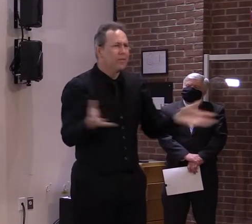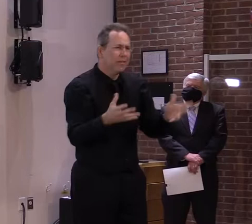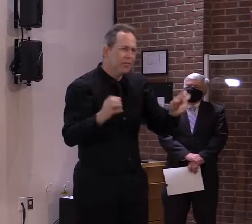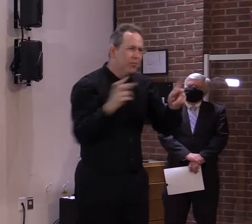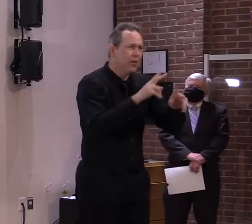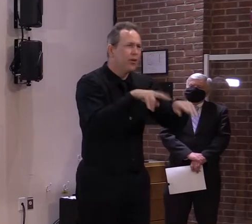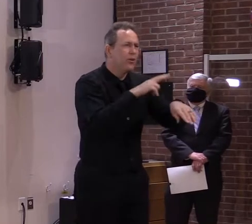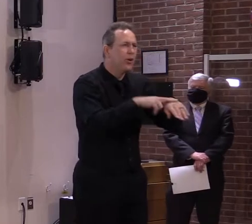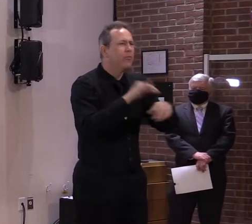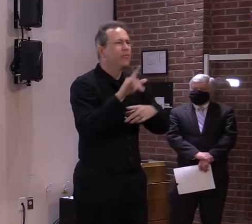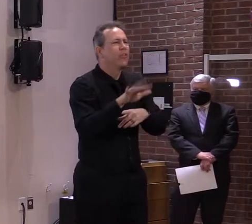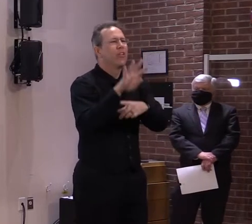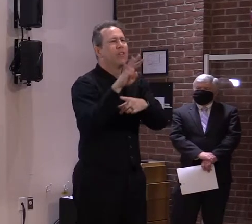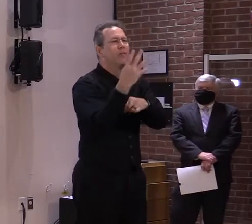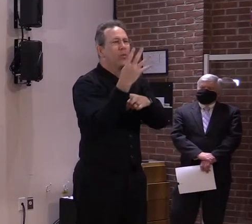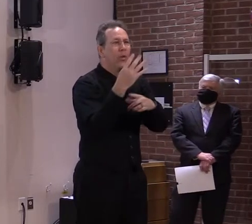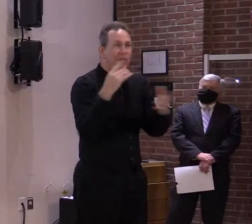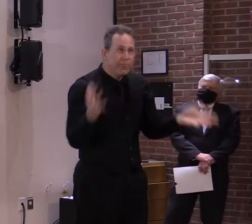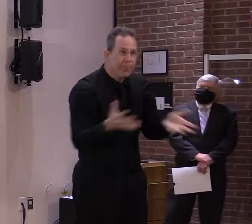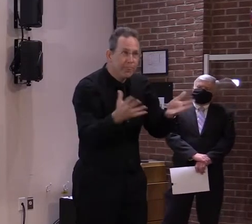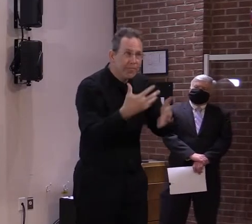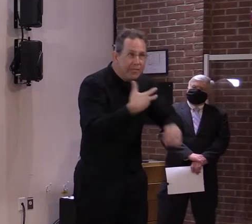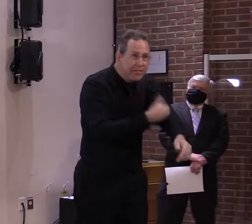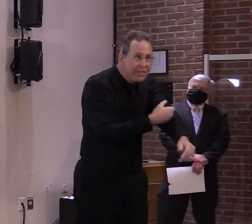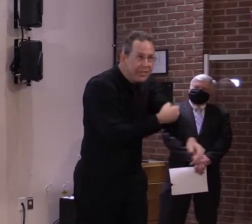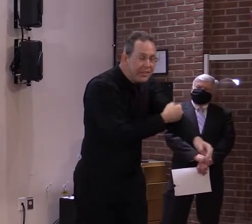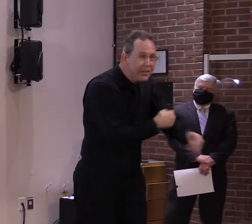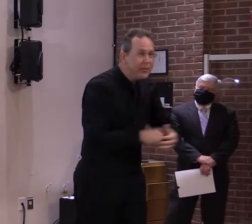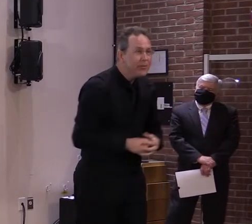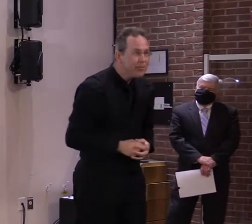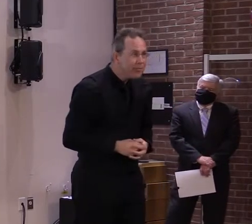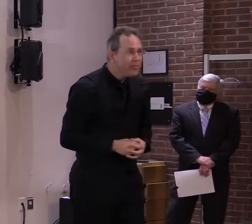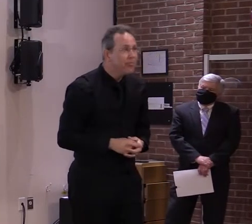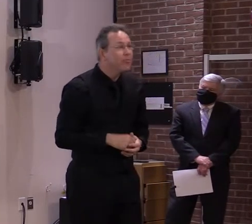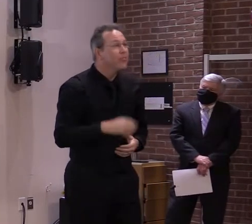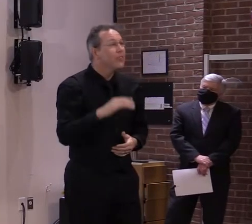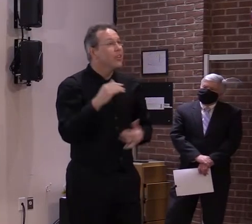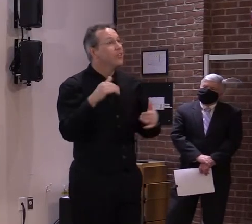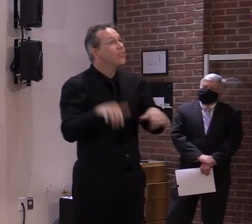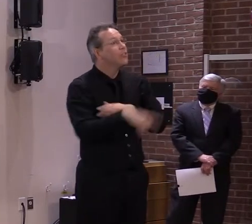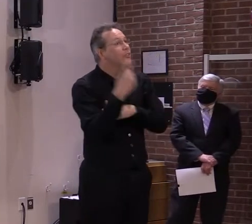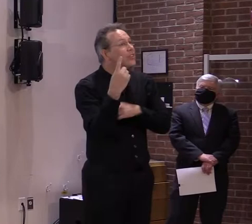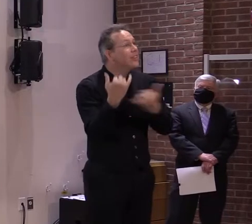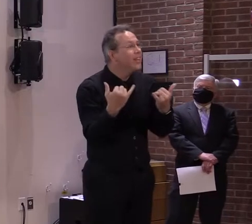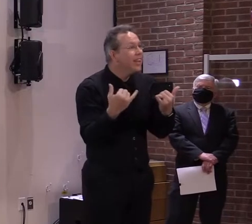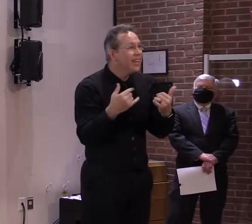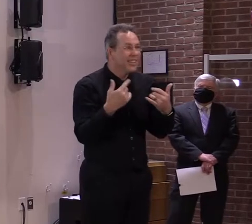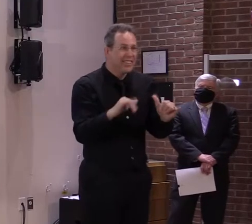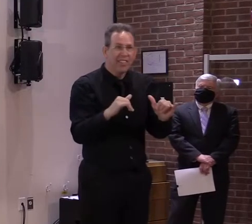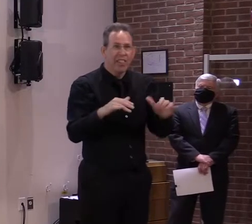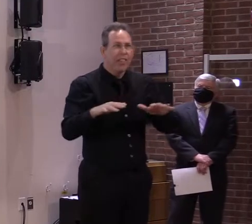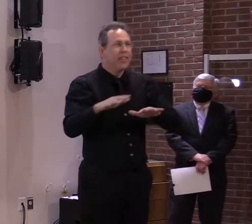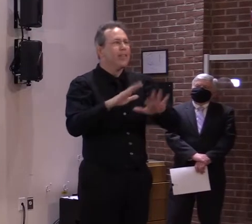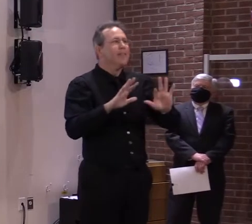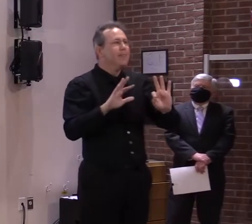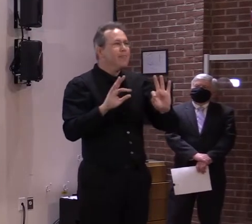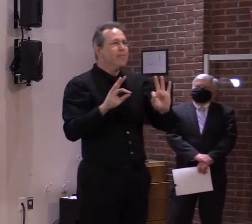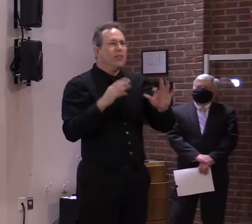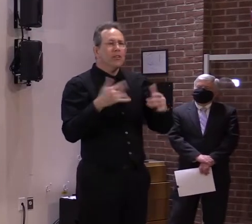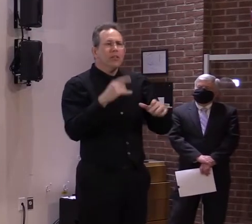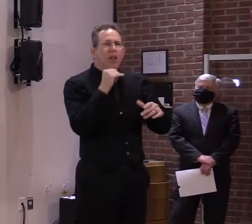to be realistic. We're still in this pandemic. In fact, we need Vermonters to look at this